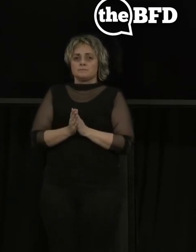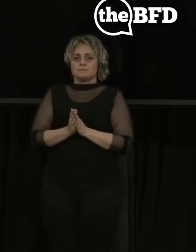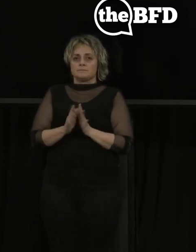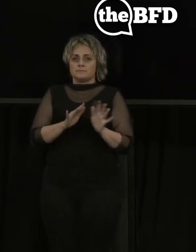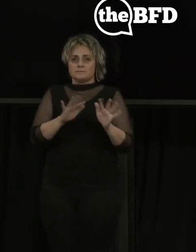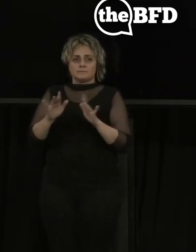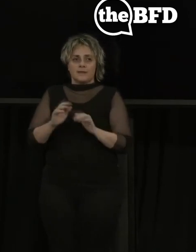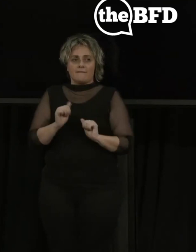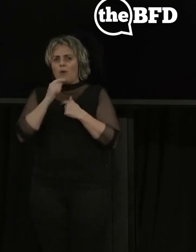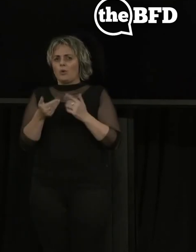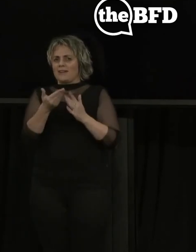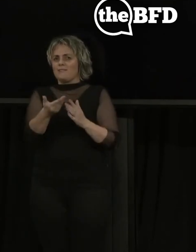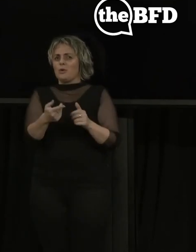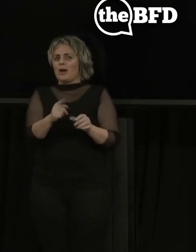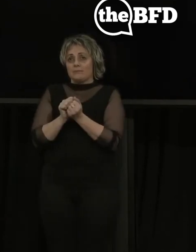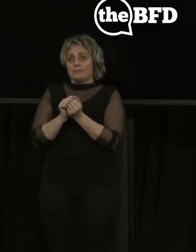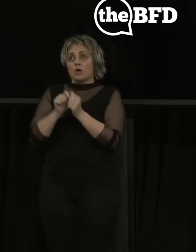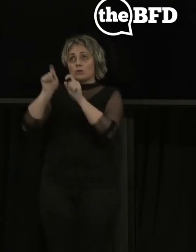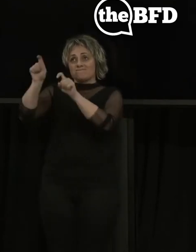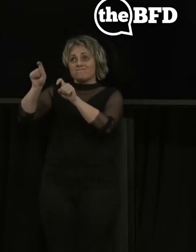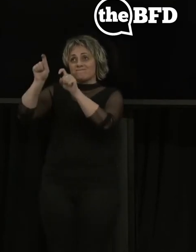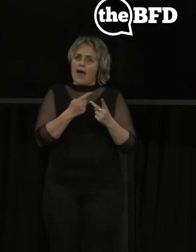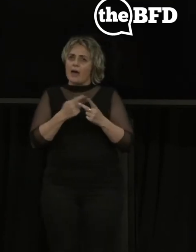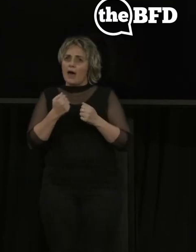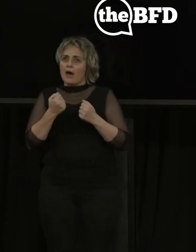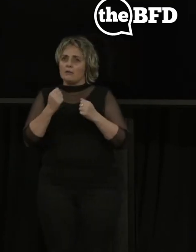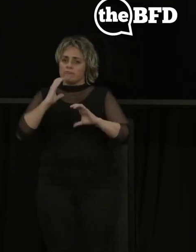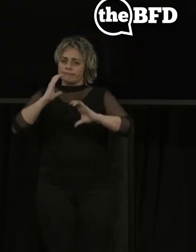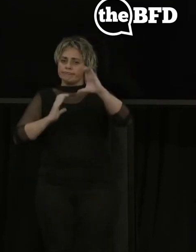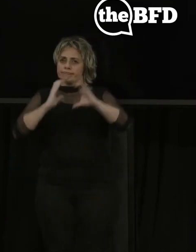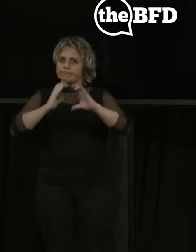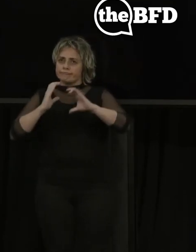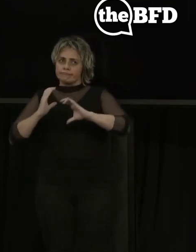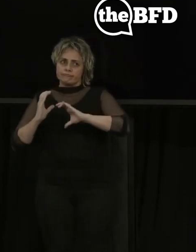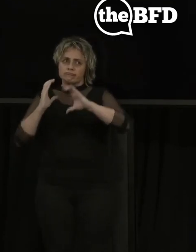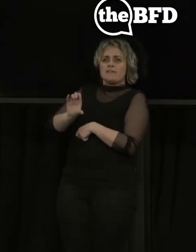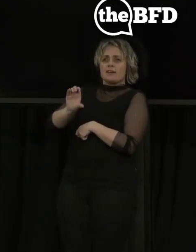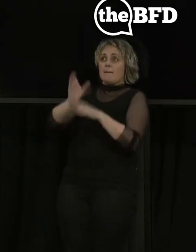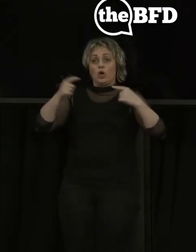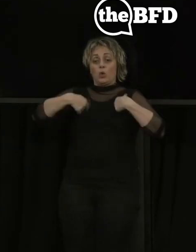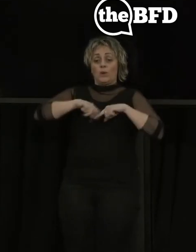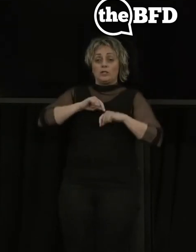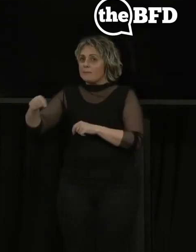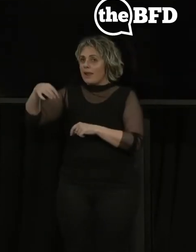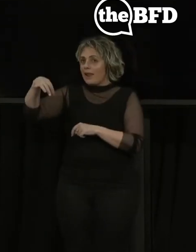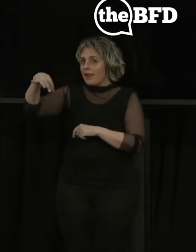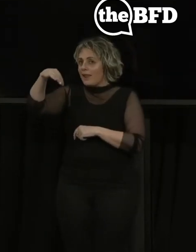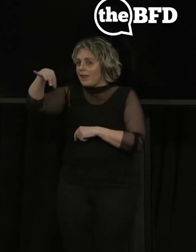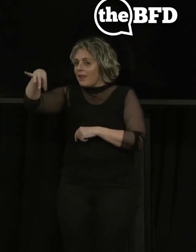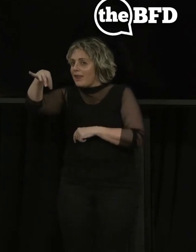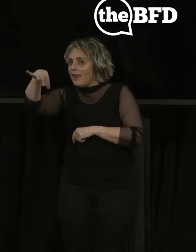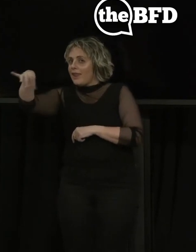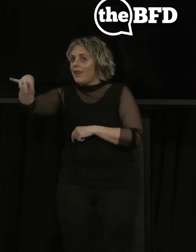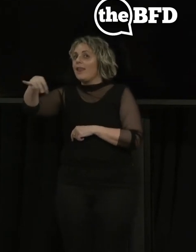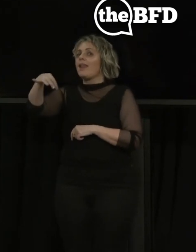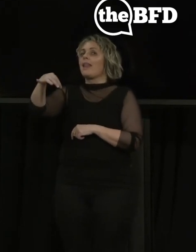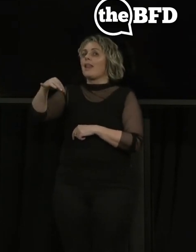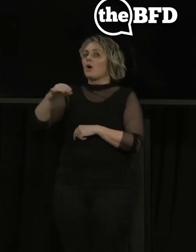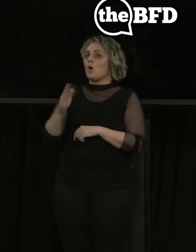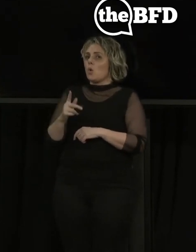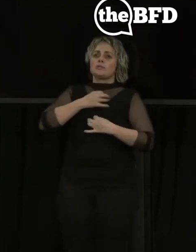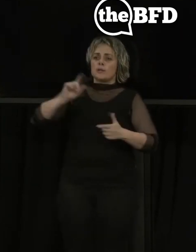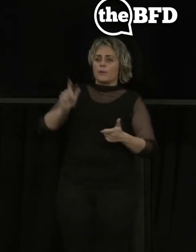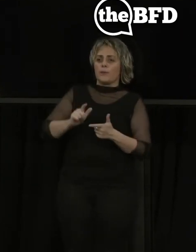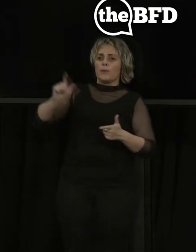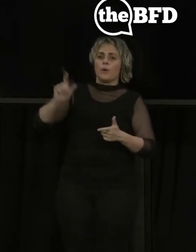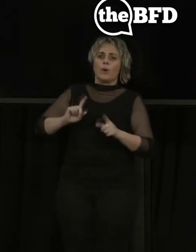And then going to finish with Bernard. Jessica. Frustration to men. Yes, all of those things. Yep. Workplace sticks we required to be